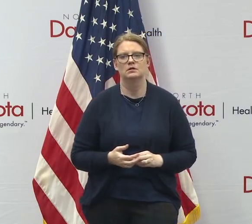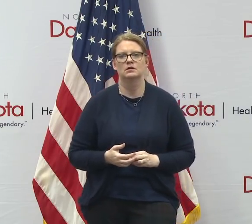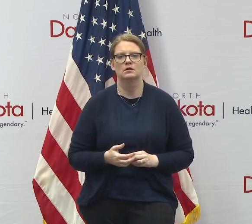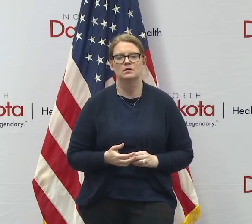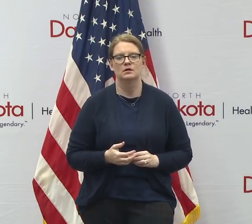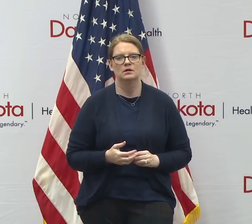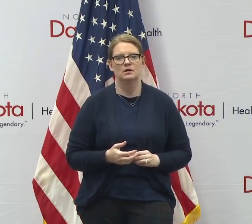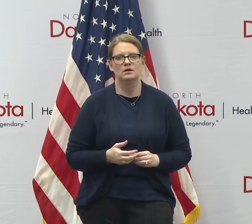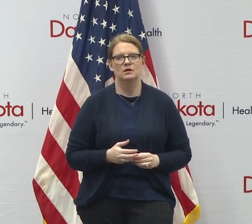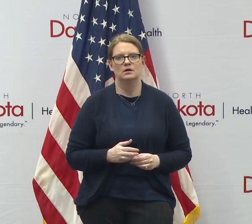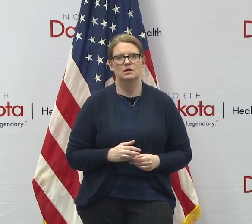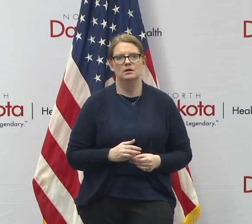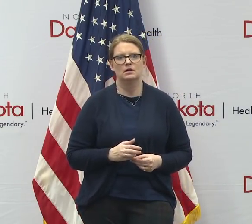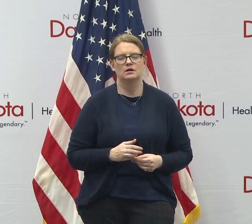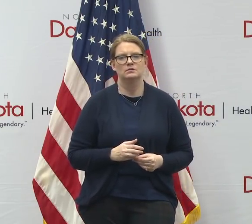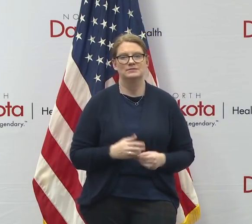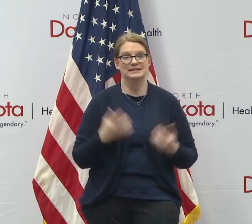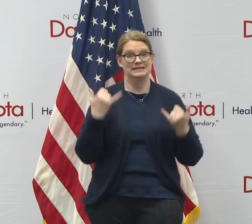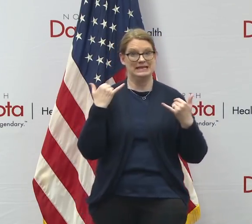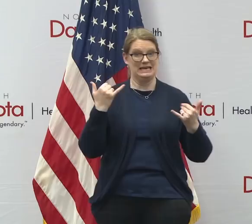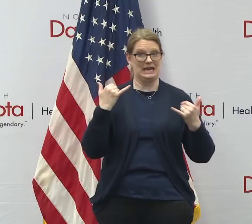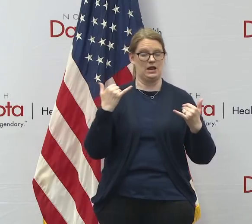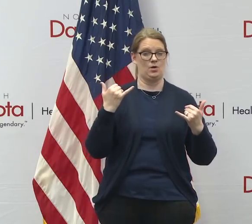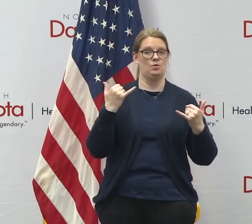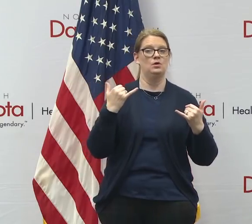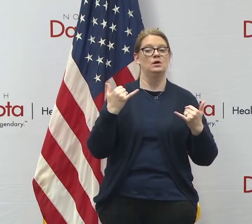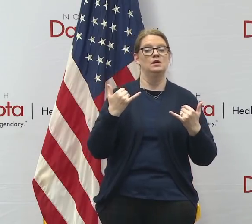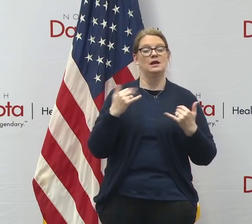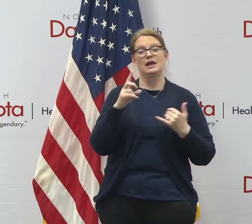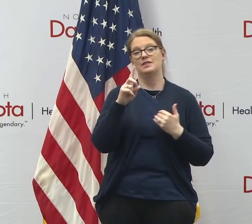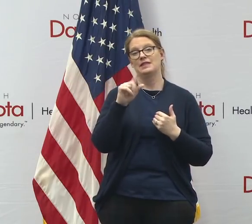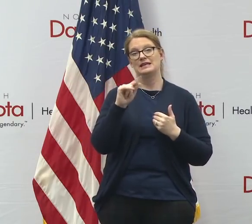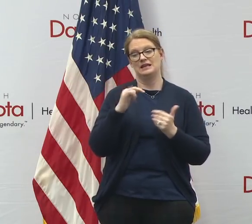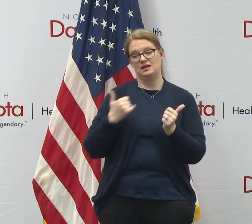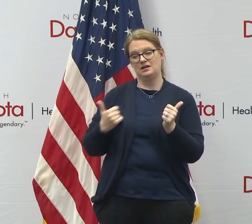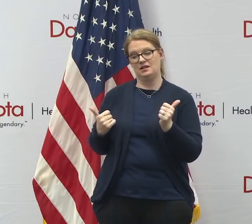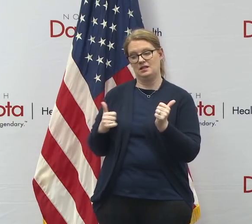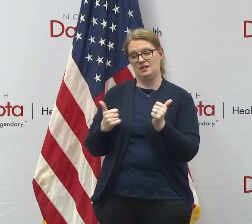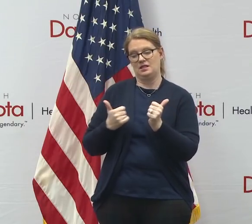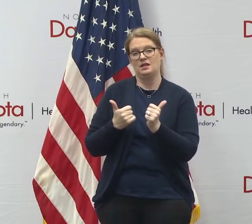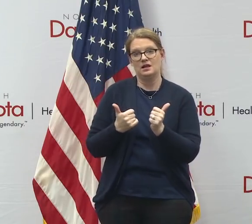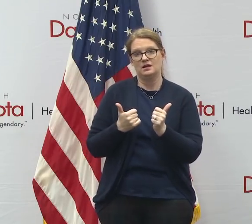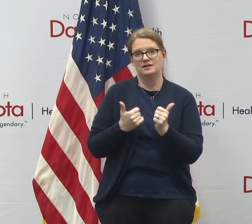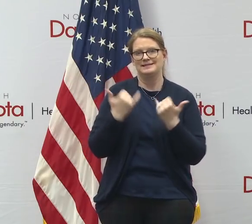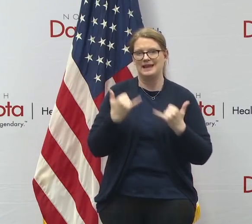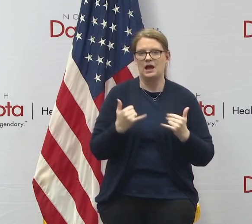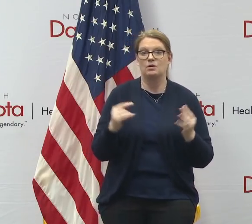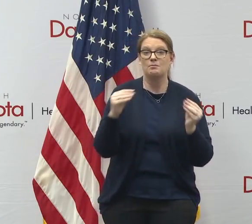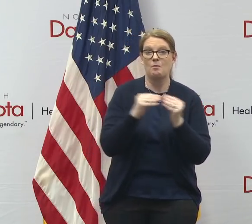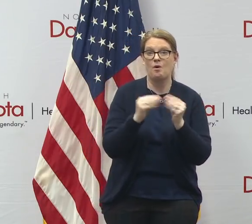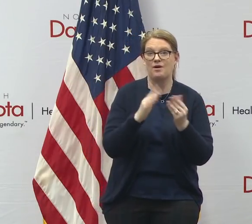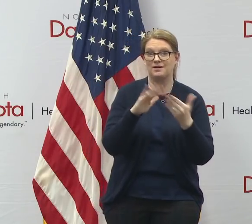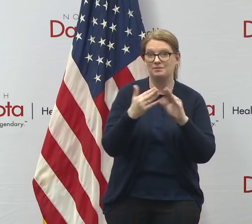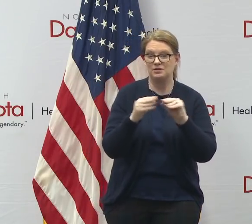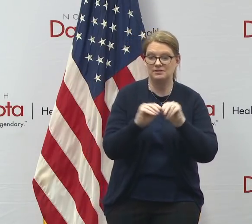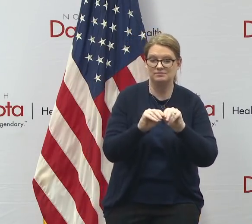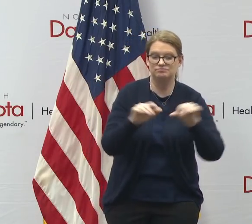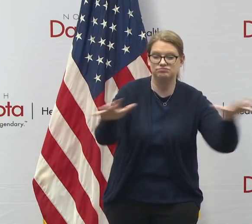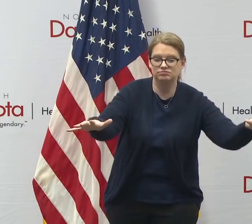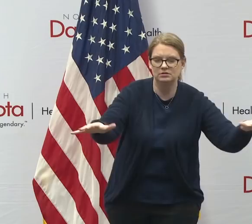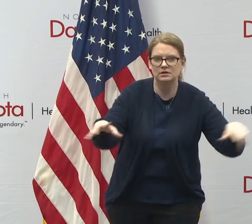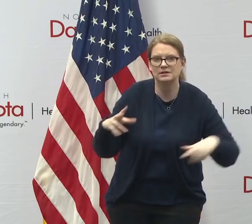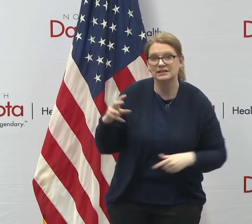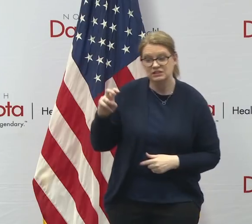Given that we've sort of had this tipping point, at least in the latent data, that we're already more into community spread than travel spread, and knowing the